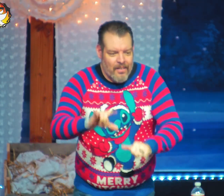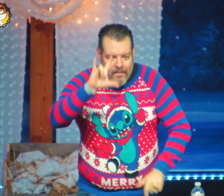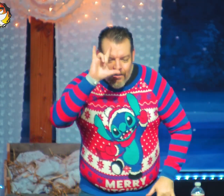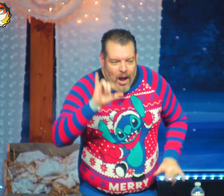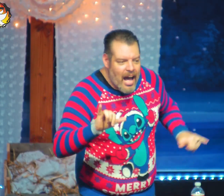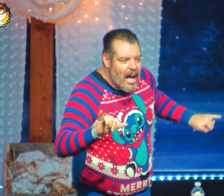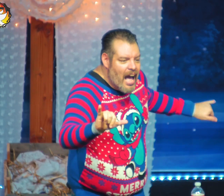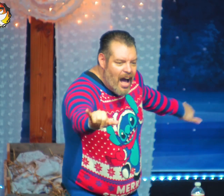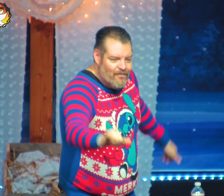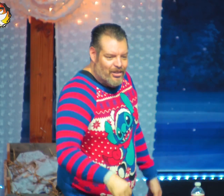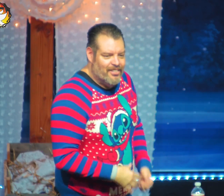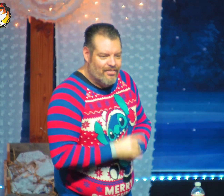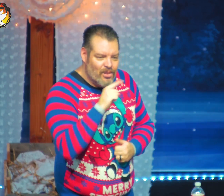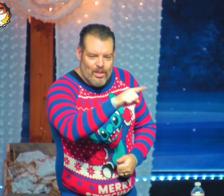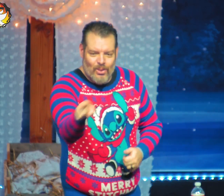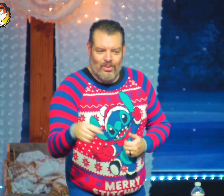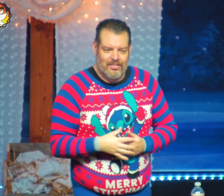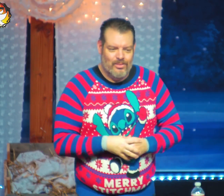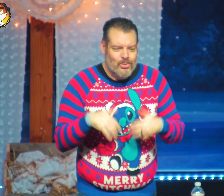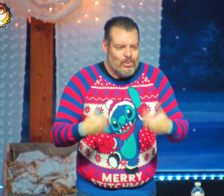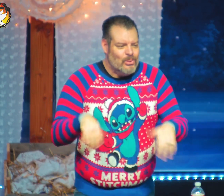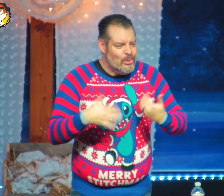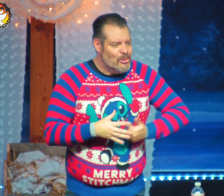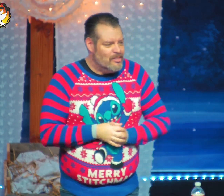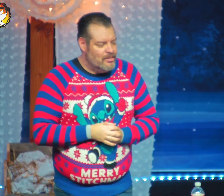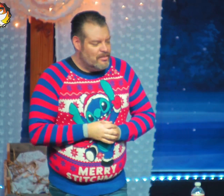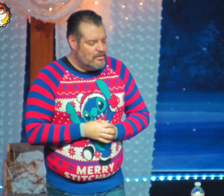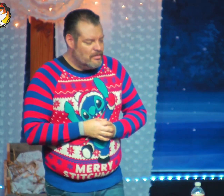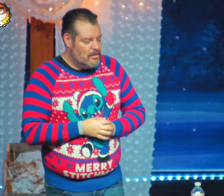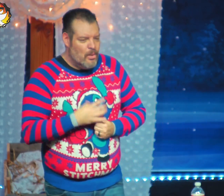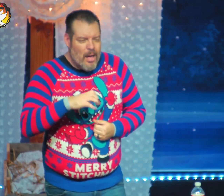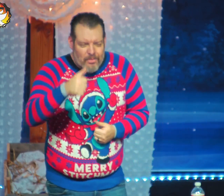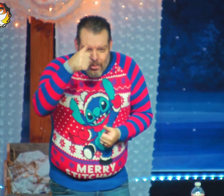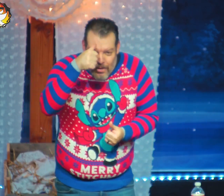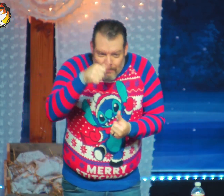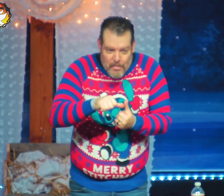It can't spoil, like an apple that spoils in a week.